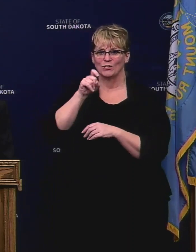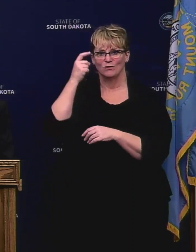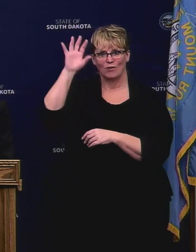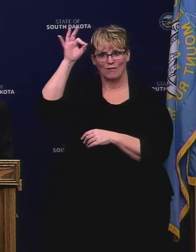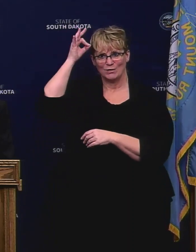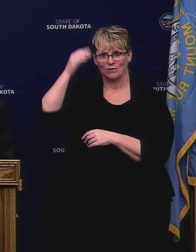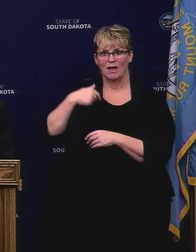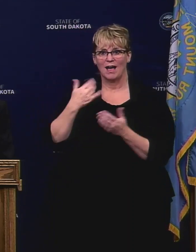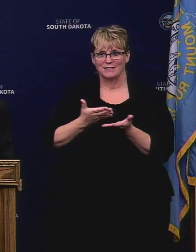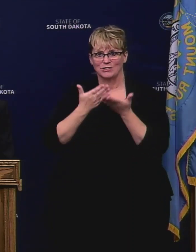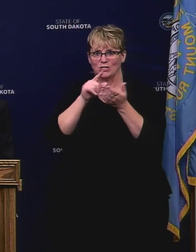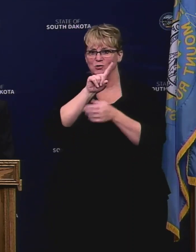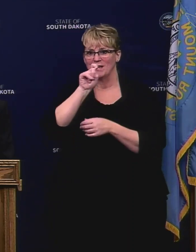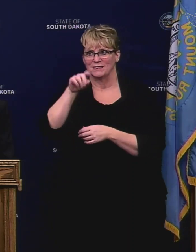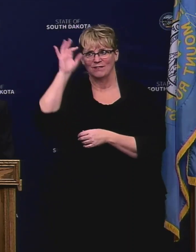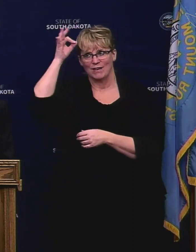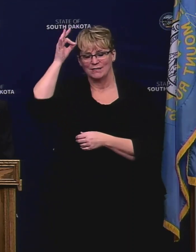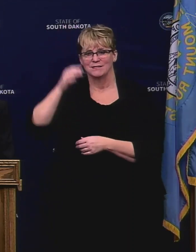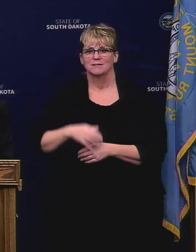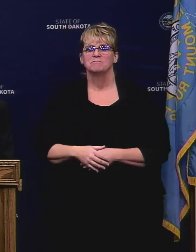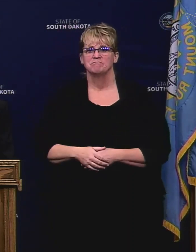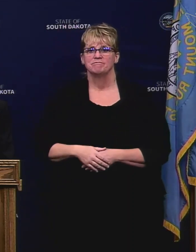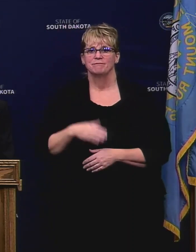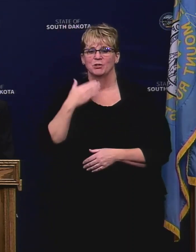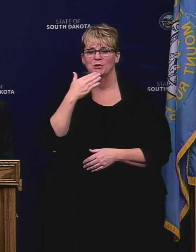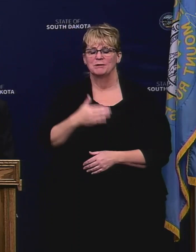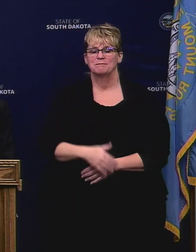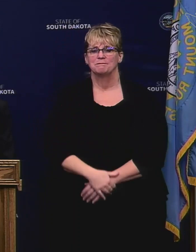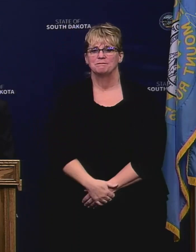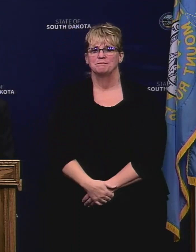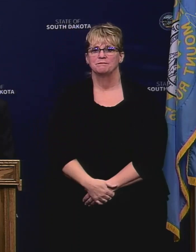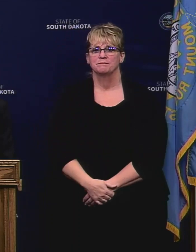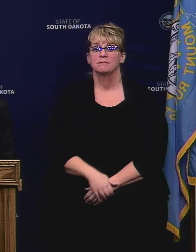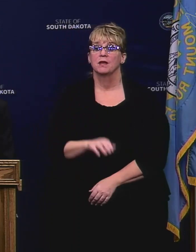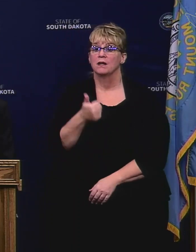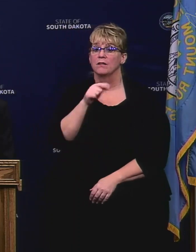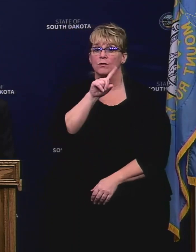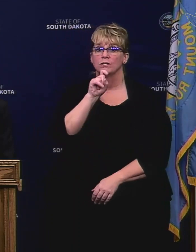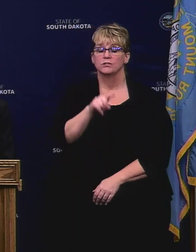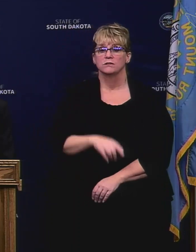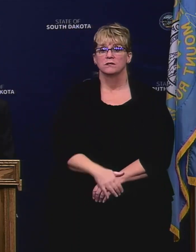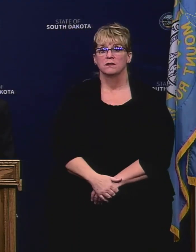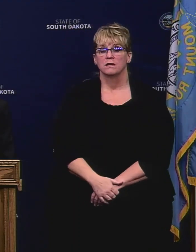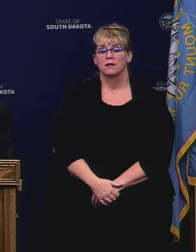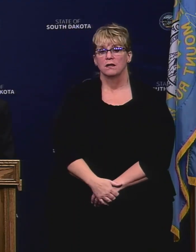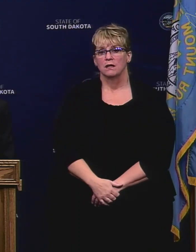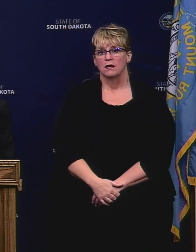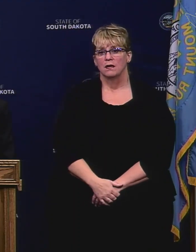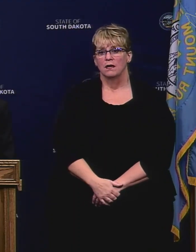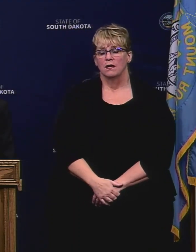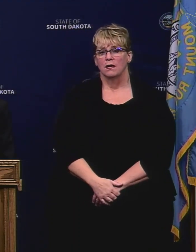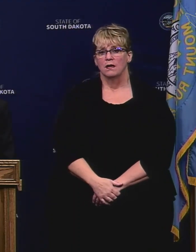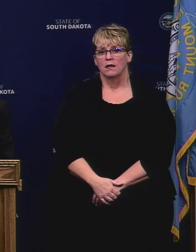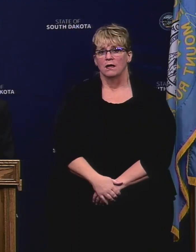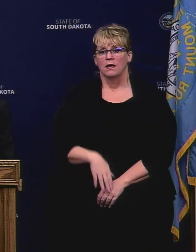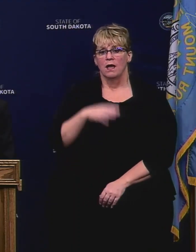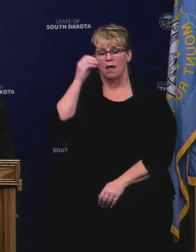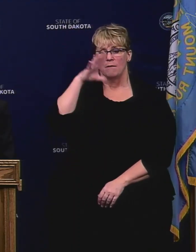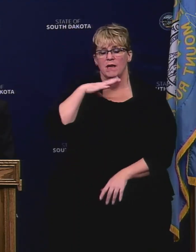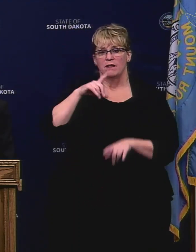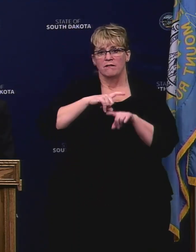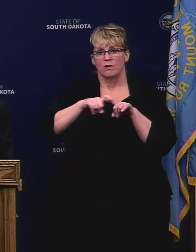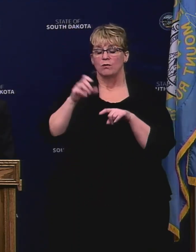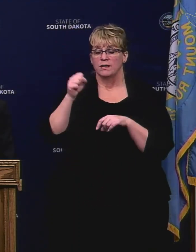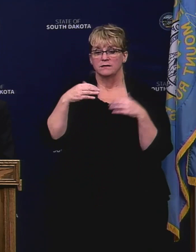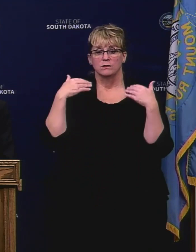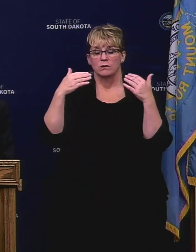Okay. I will do that. Good. Next question? Governor, this is Stephen Groves from the AP. Yes, go ahead,